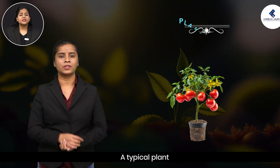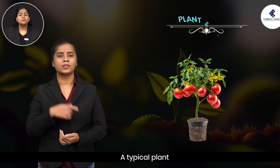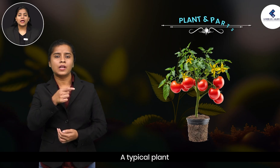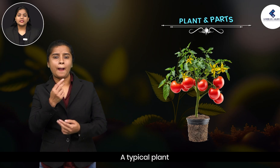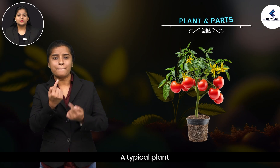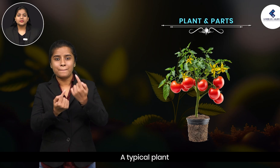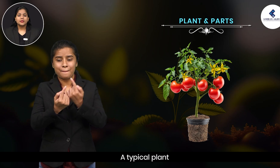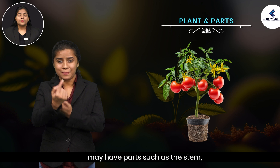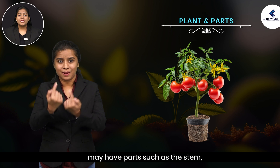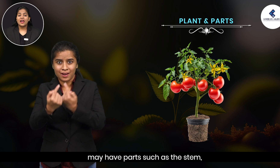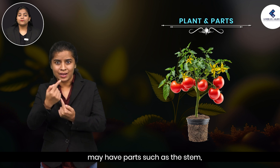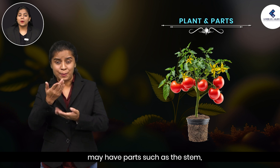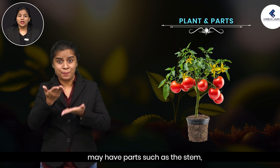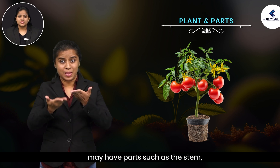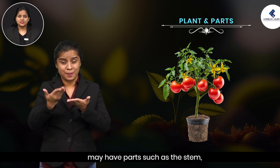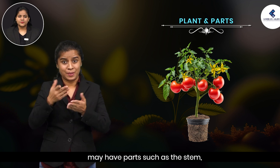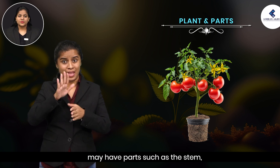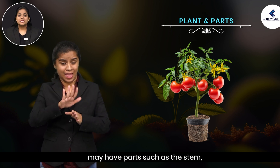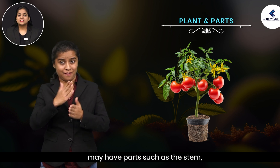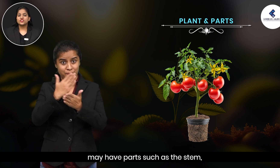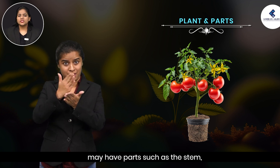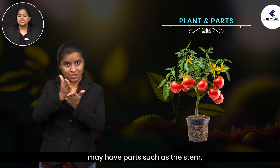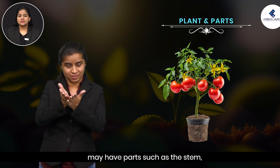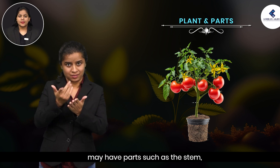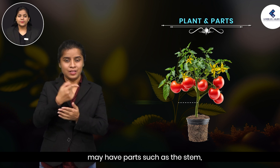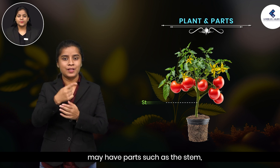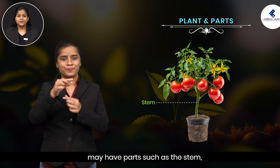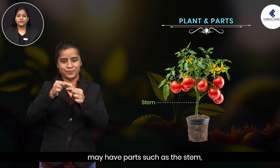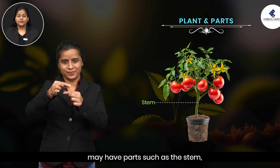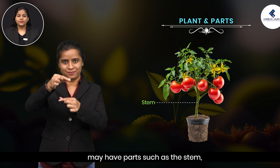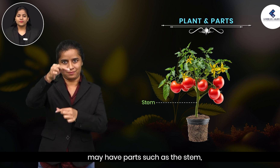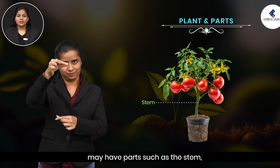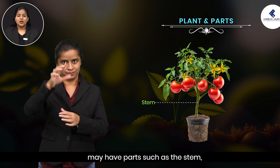A typical plant may have parts such as the stem,